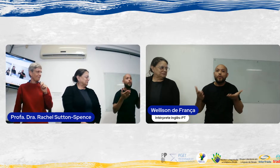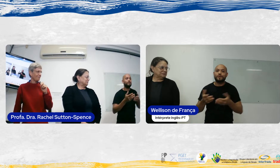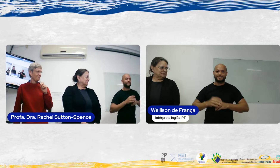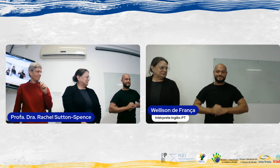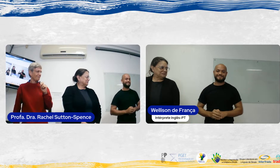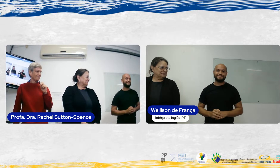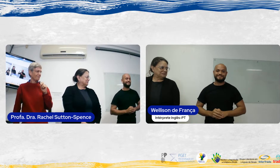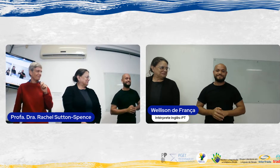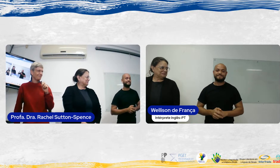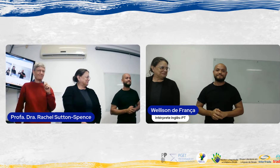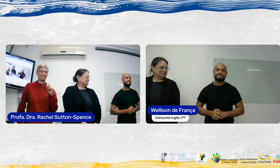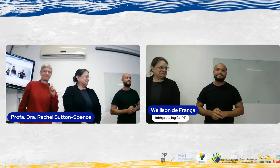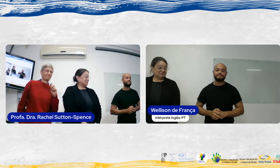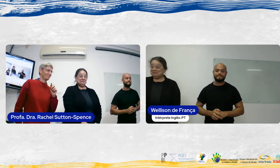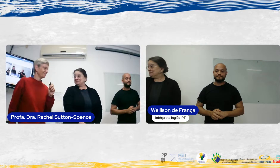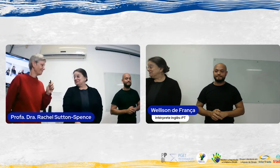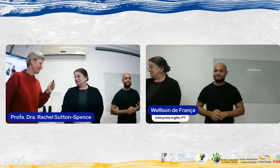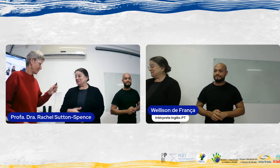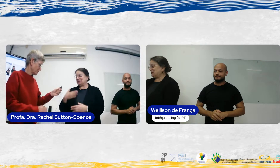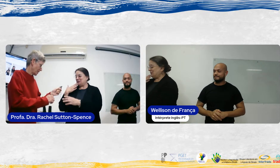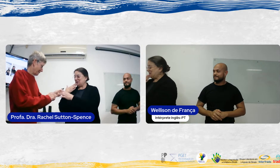program.